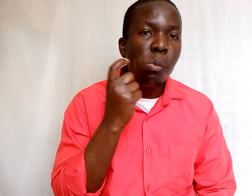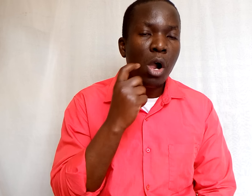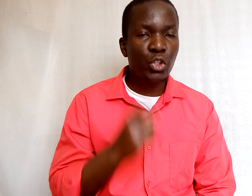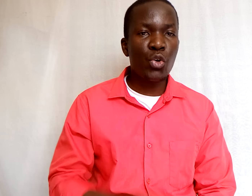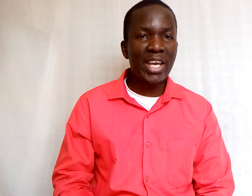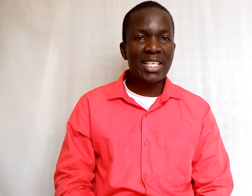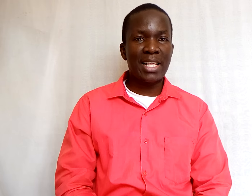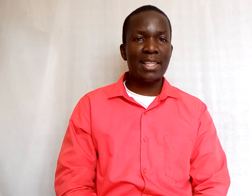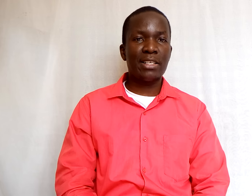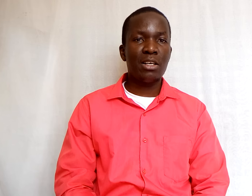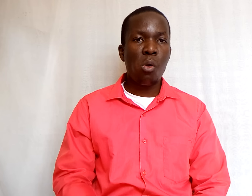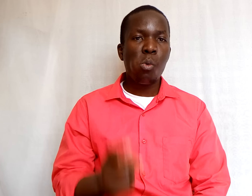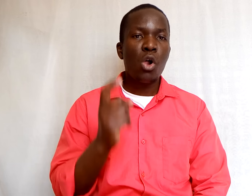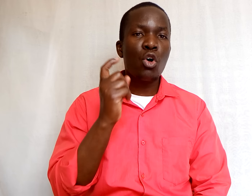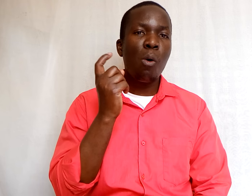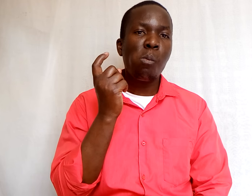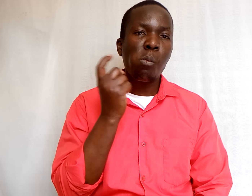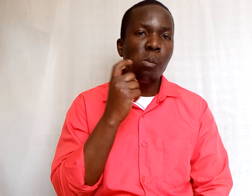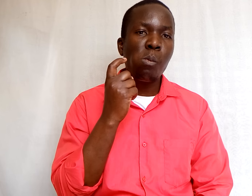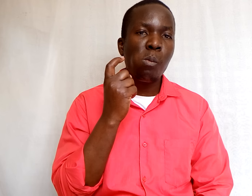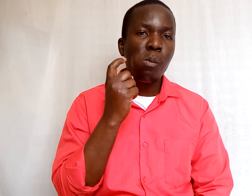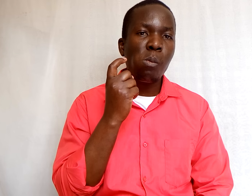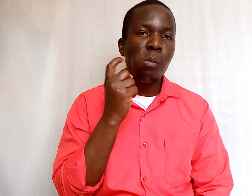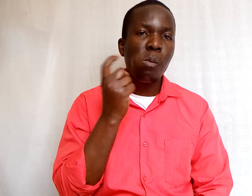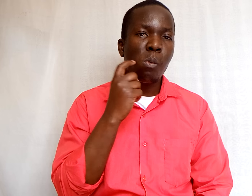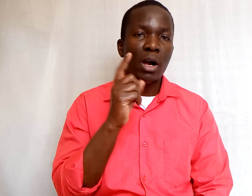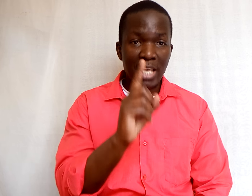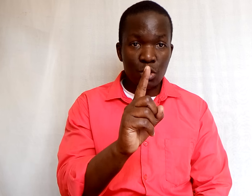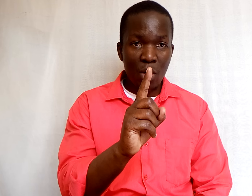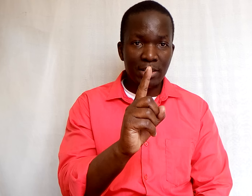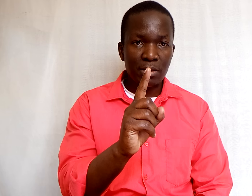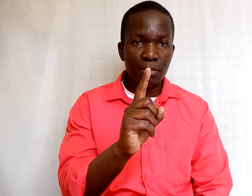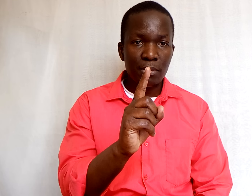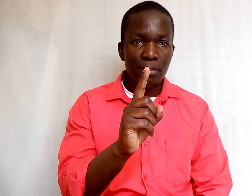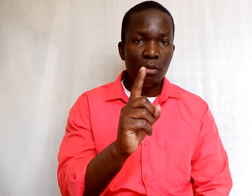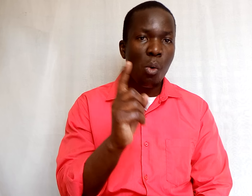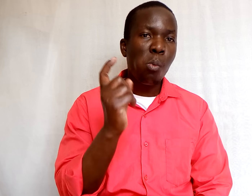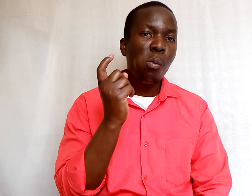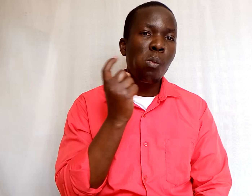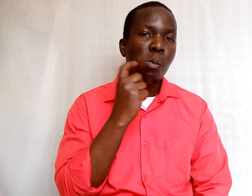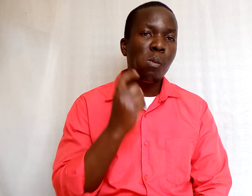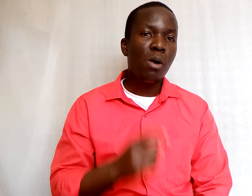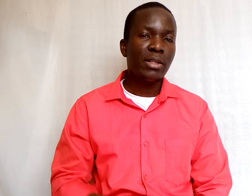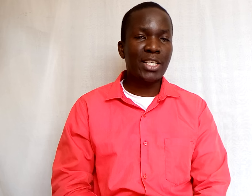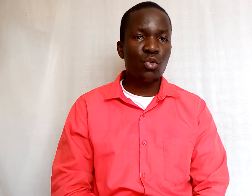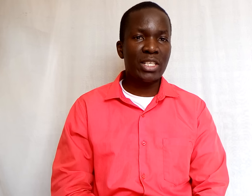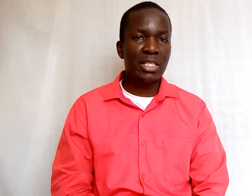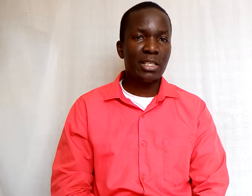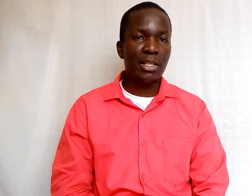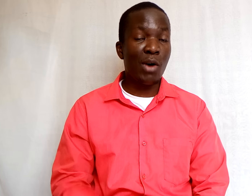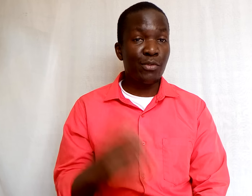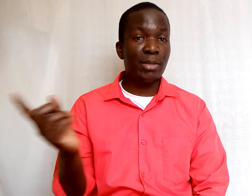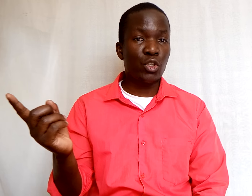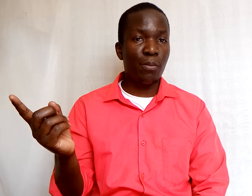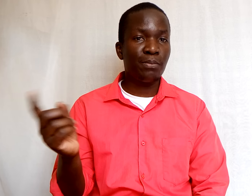So you hit it like that. So just once. That's sweet. The one from the shop.